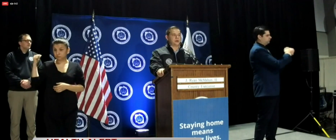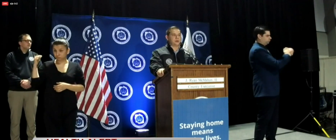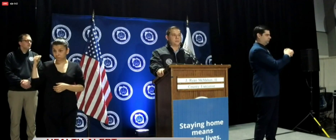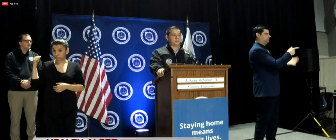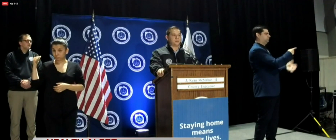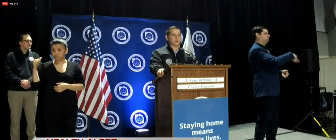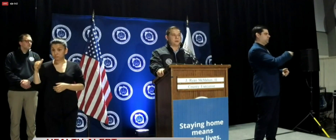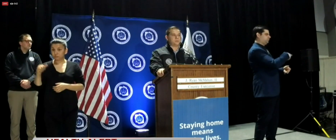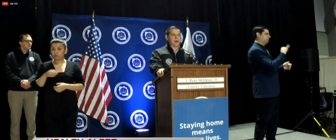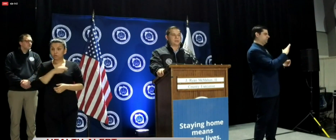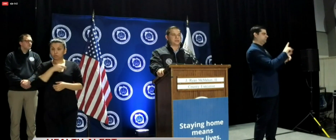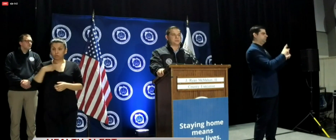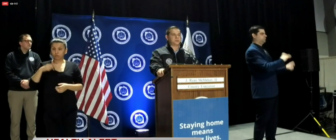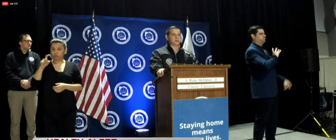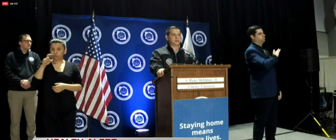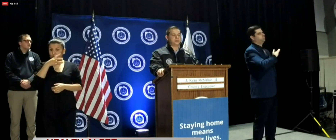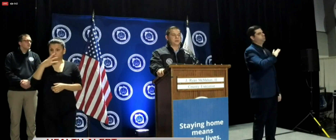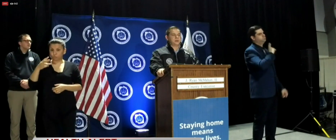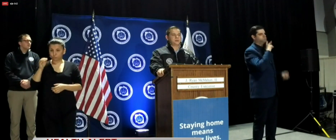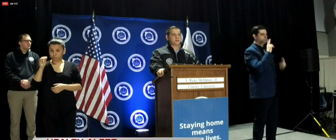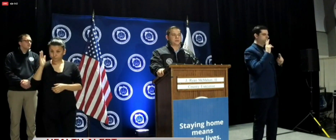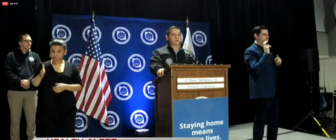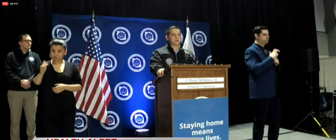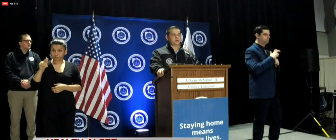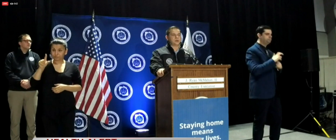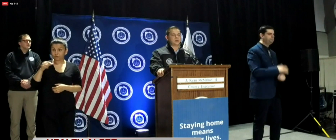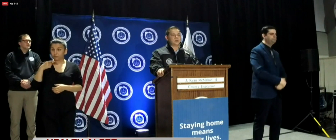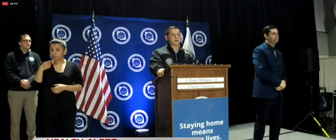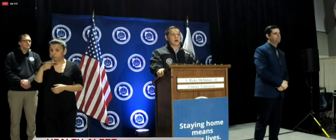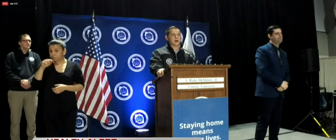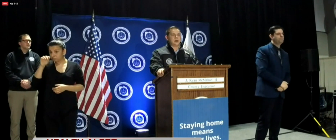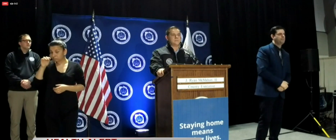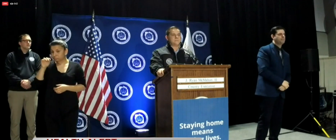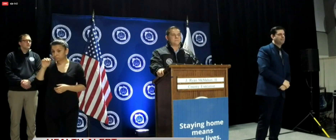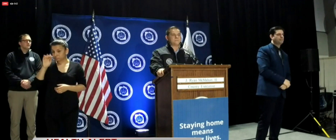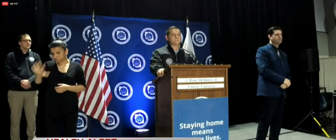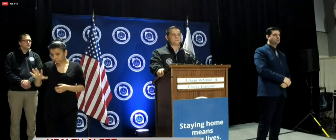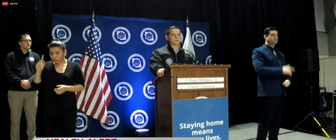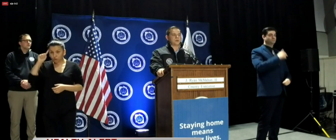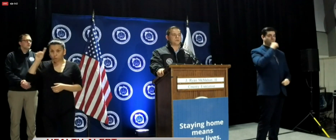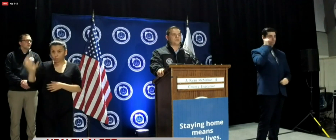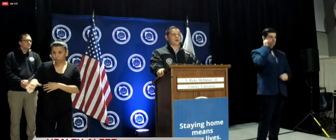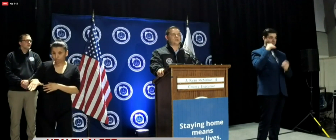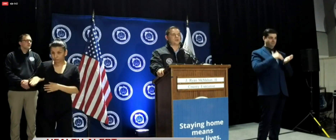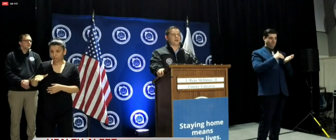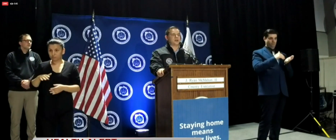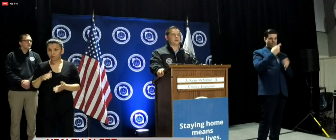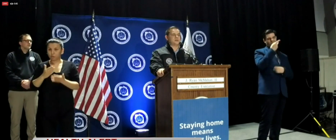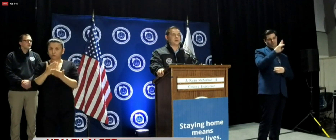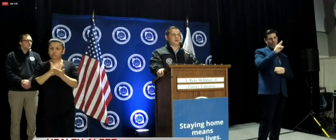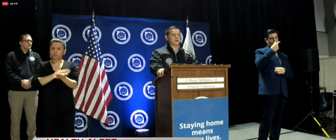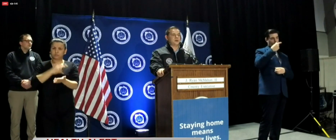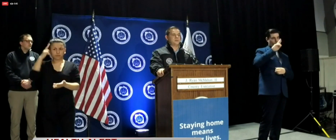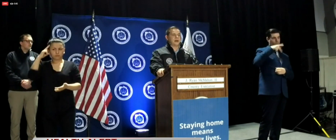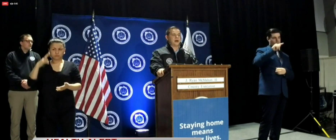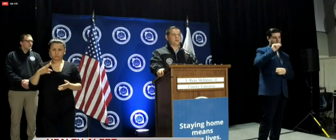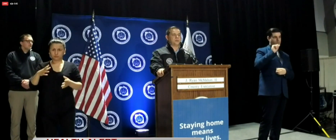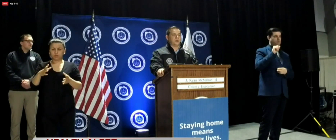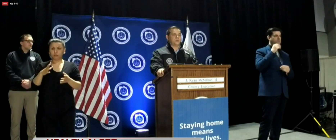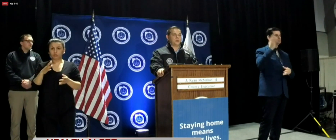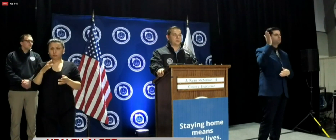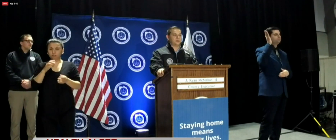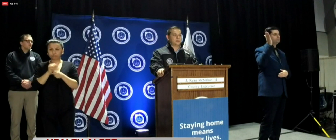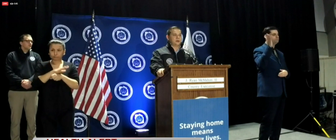story and a passionate plea to the community. It's frustrating for my